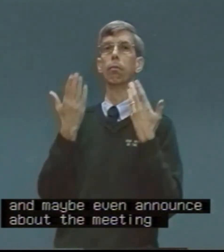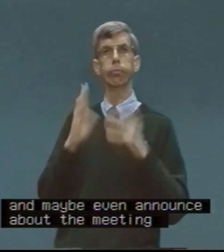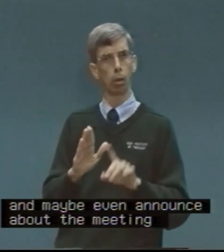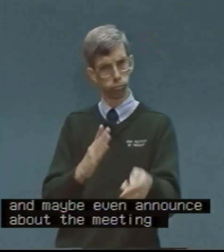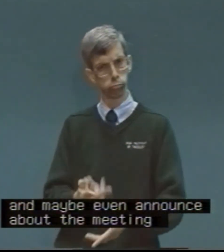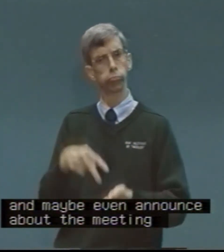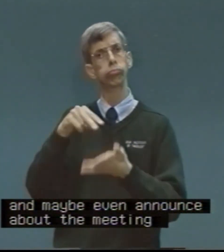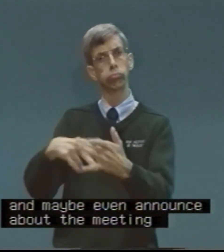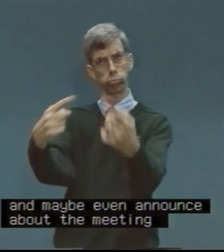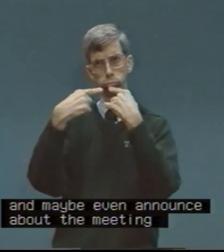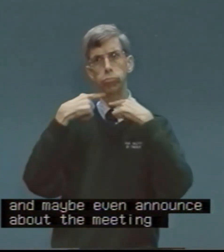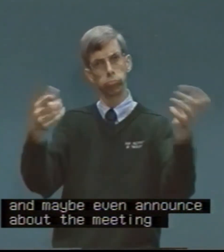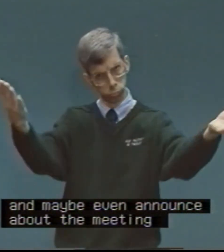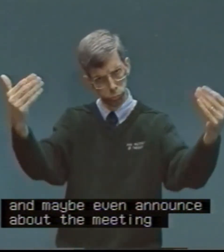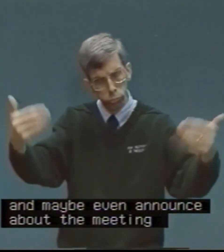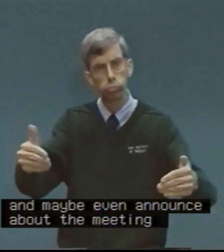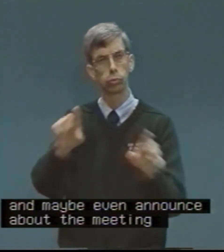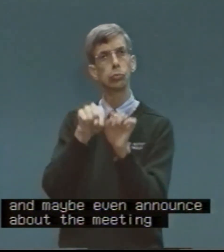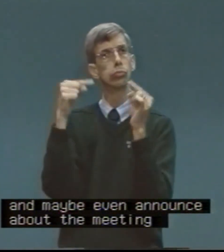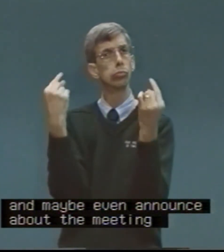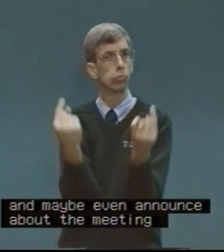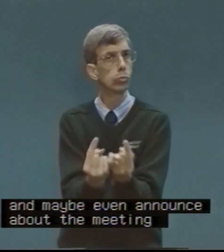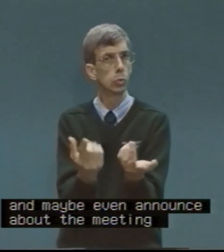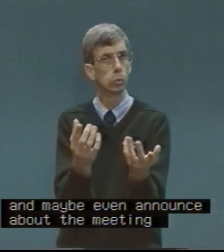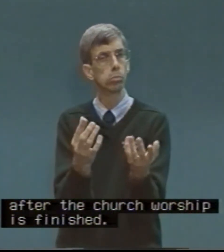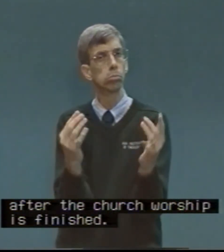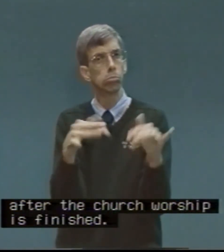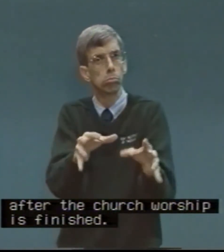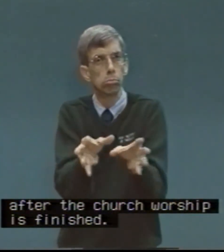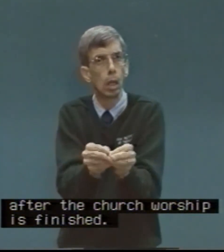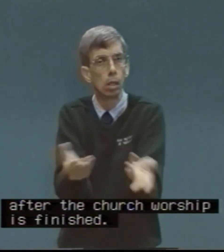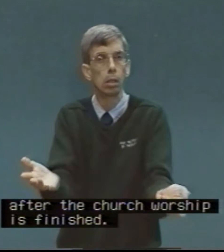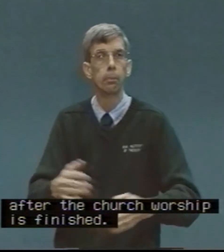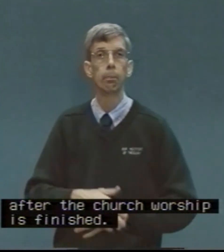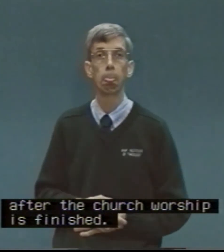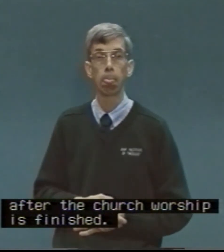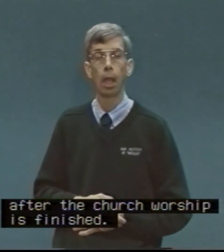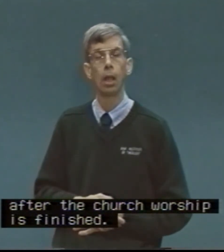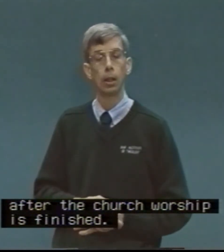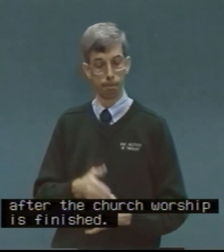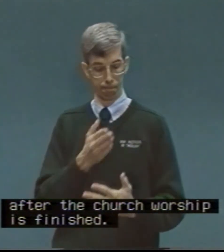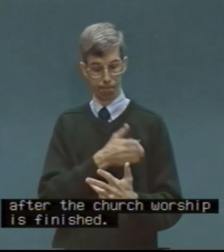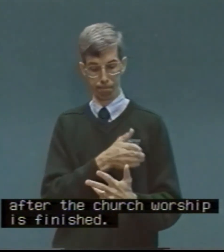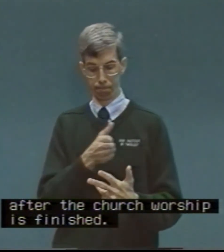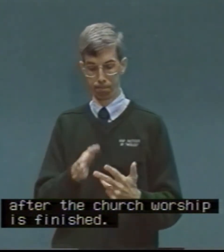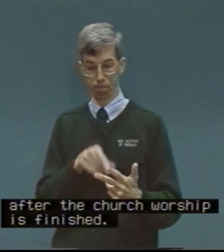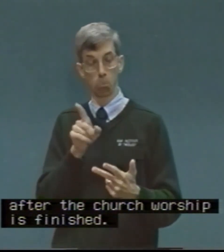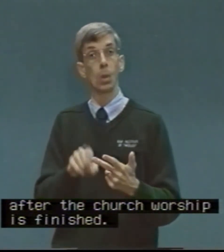6. maybe even announce about the meeting, after the church worship is finished.